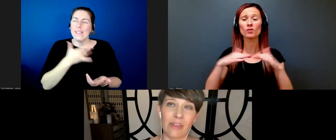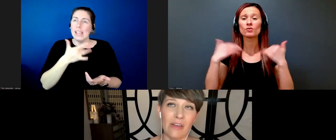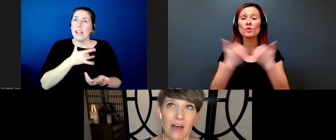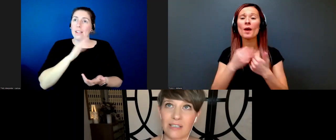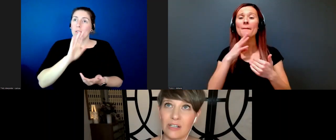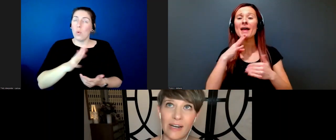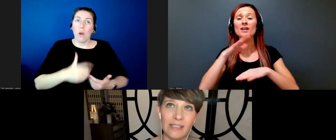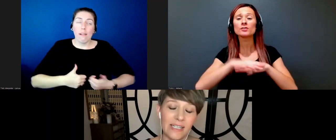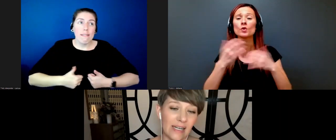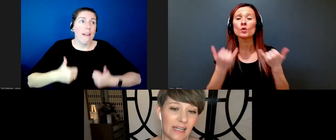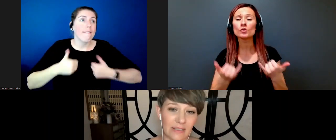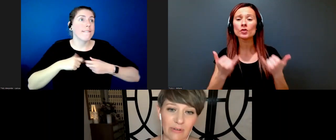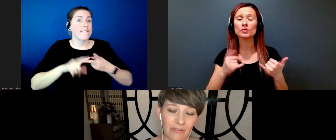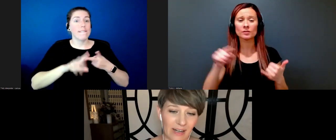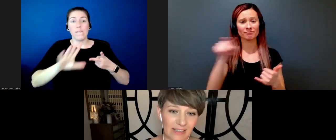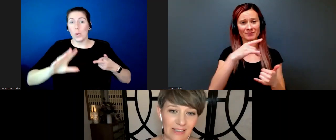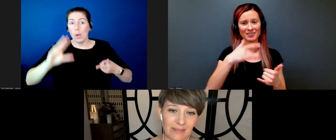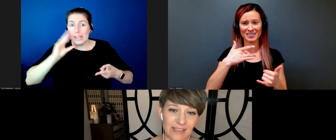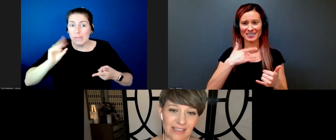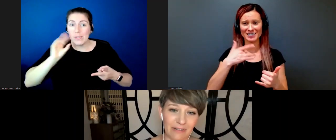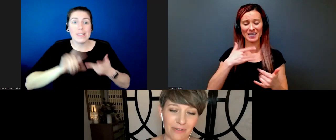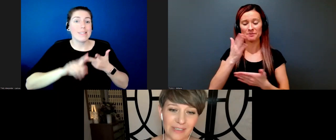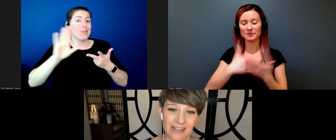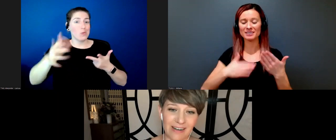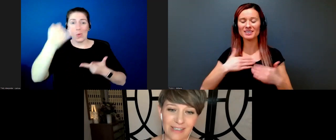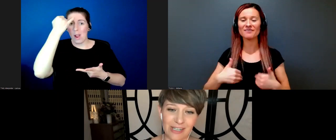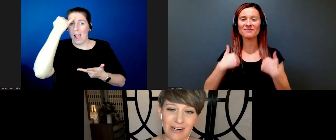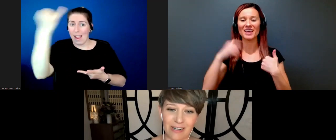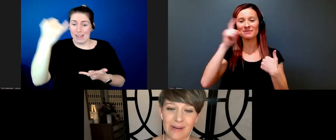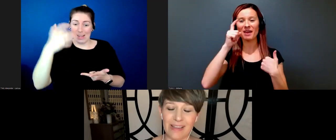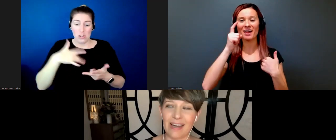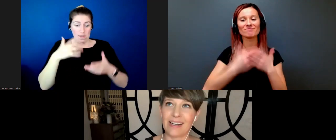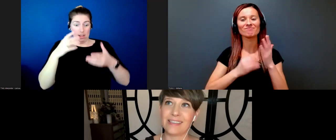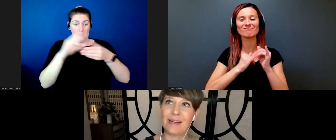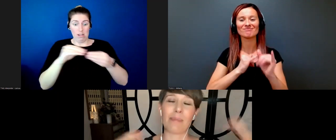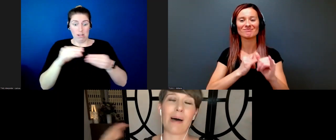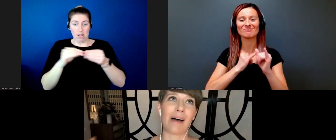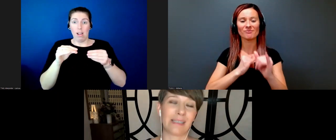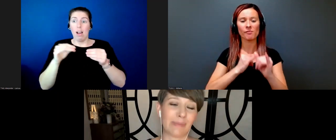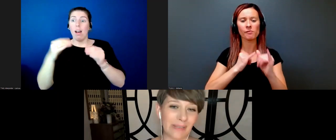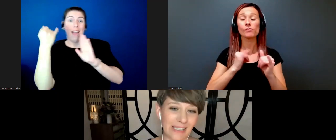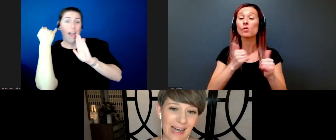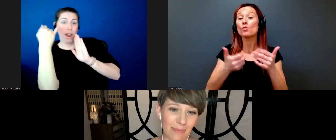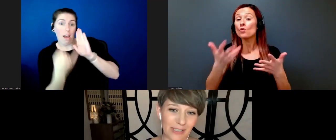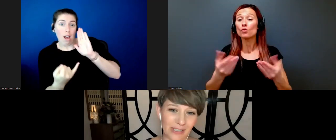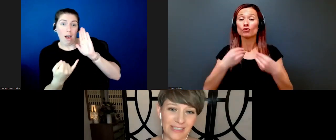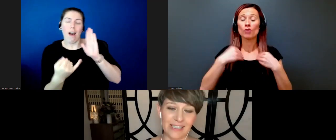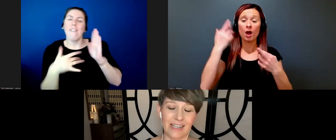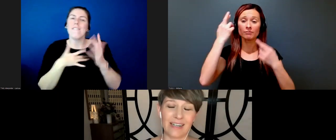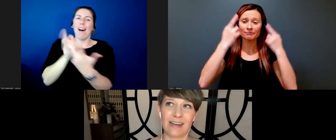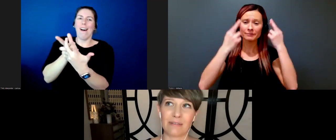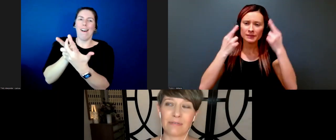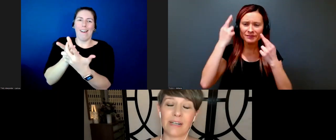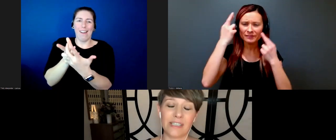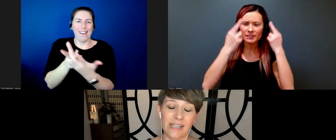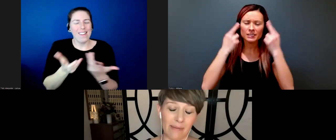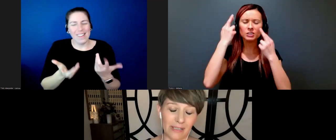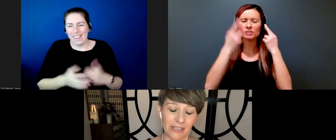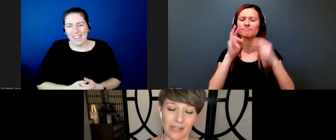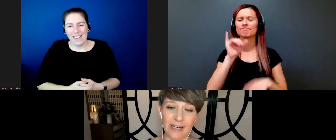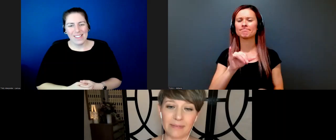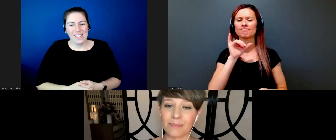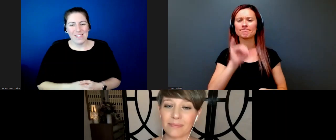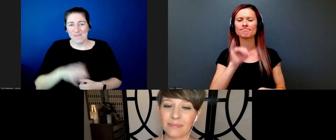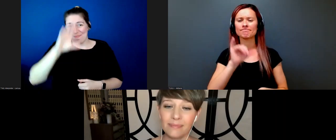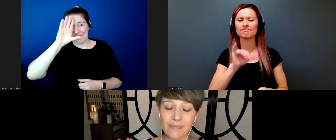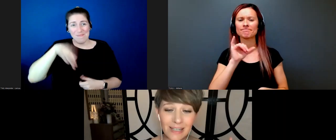your thoughts, your ideas reflected in what's unfolding on the chart, knowing that it's impossible to capture such a rich